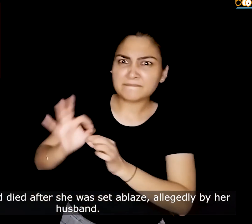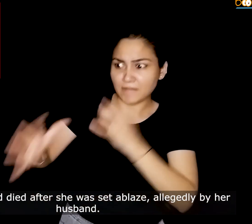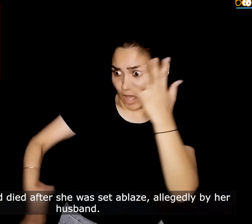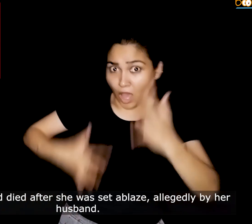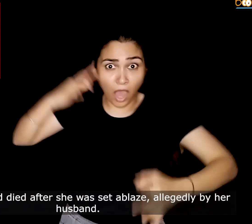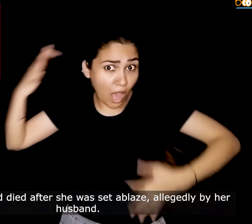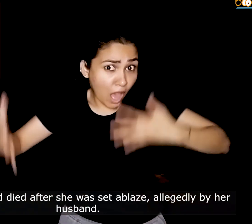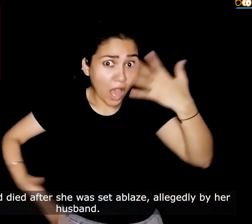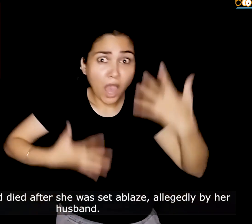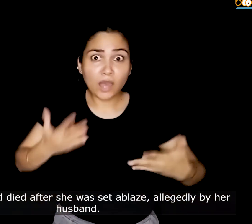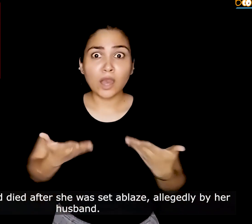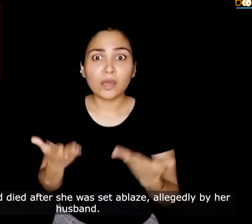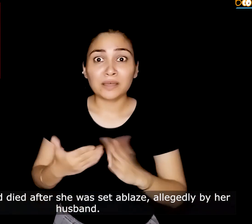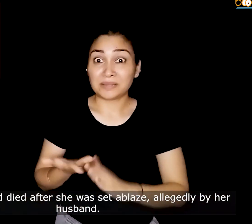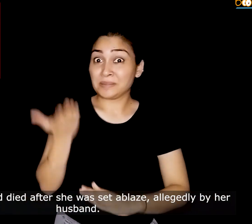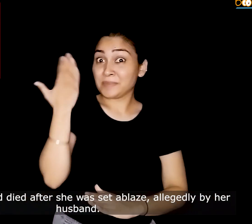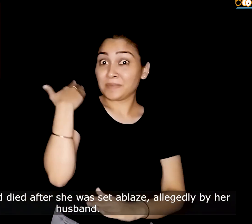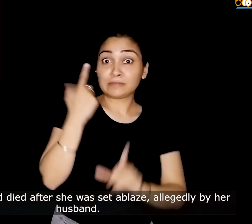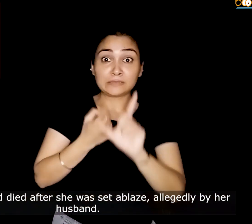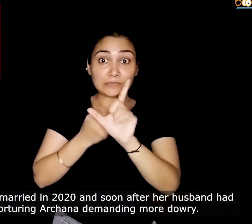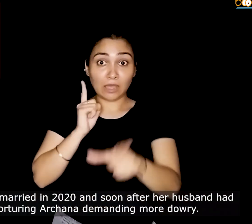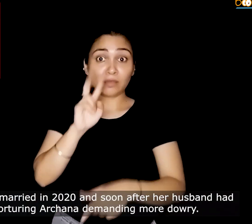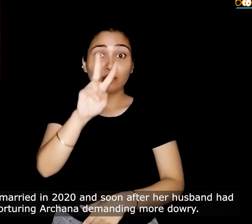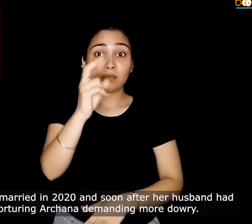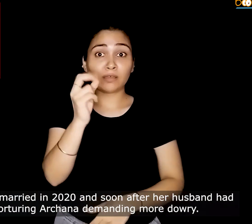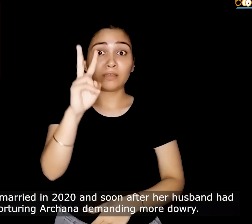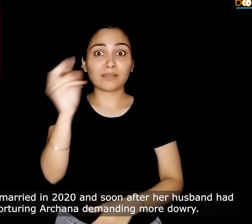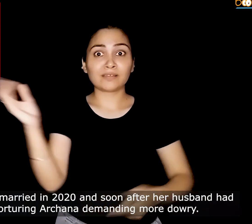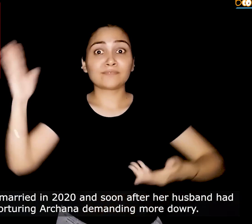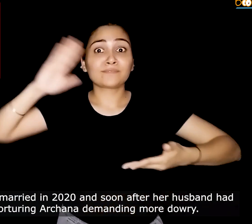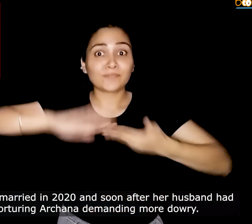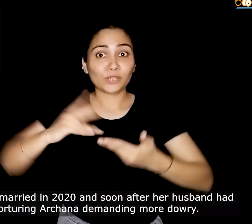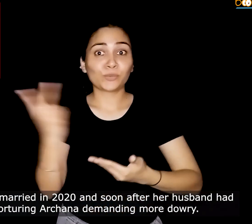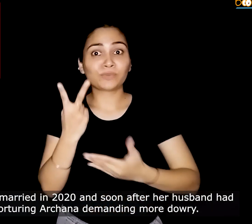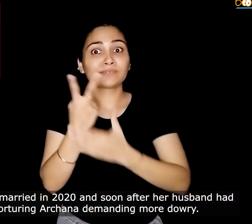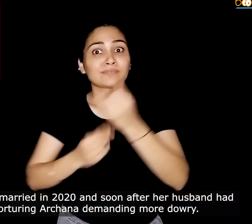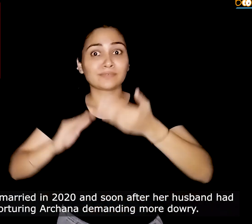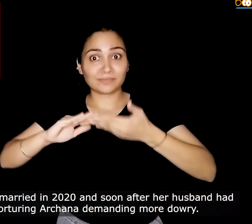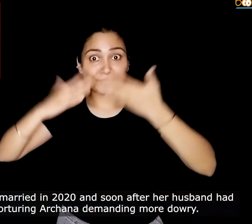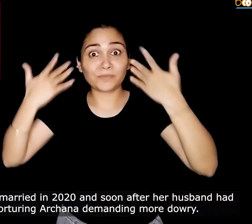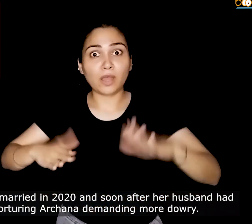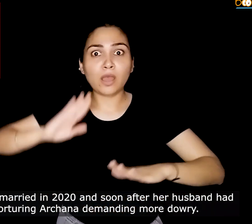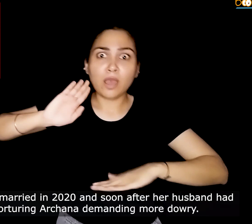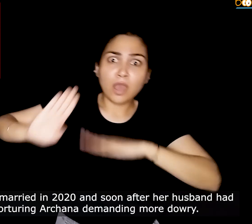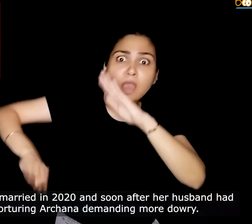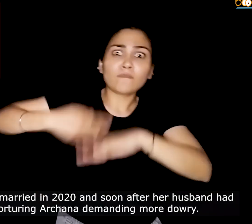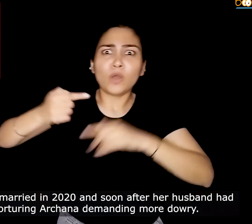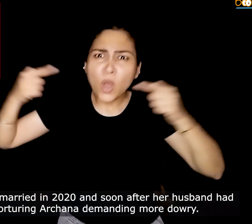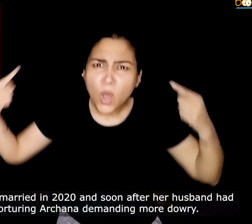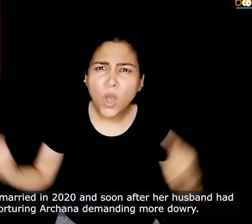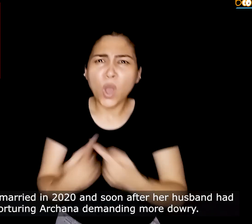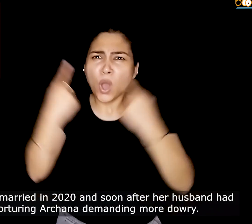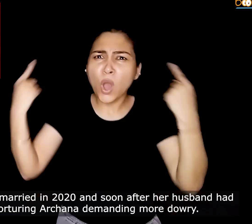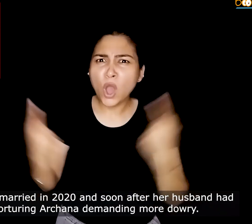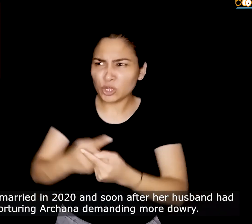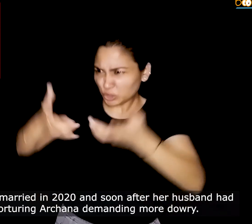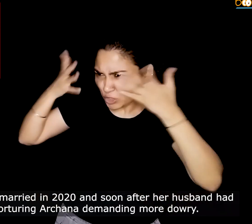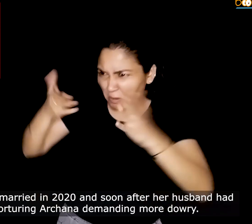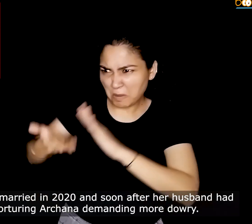by her husband the couple had married in 2020 and soon after her husband had started